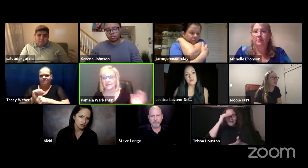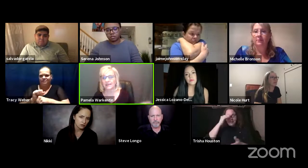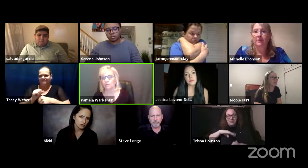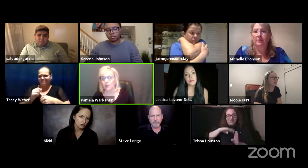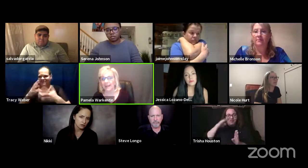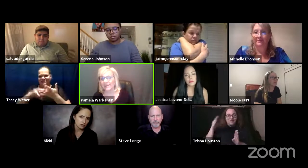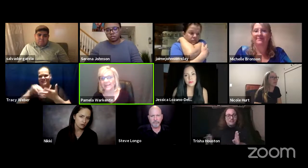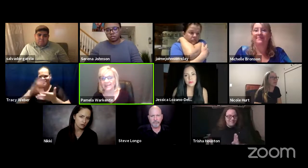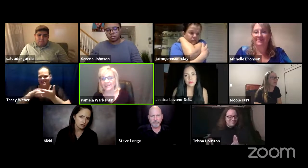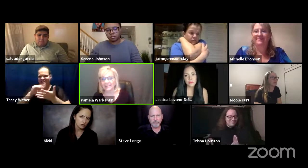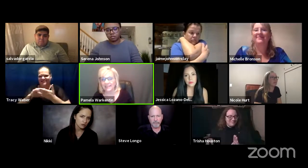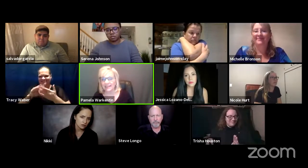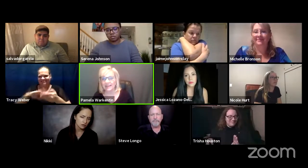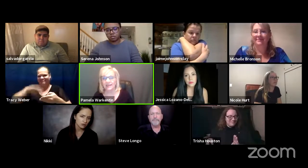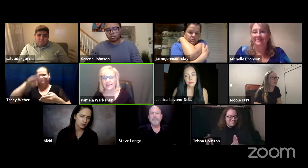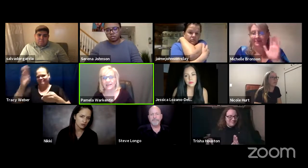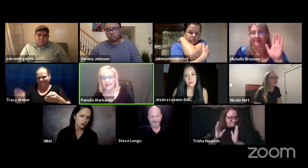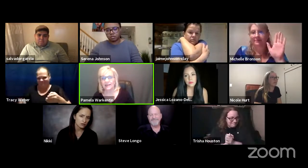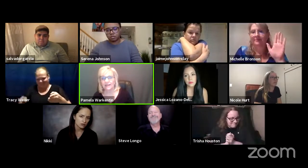it readily and easily.